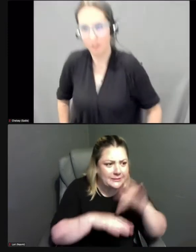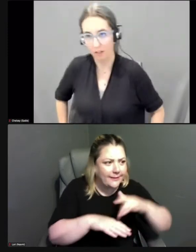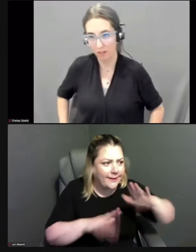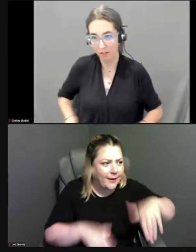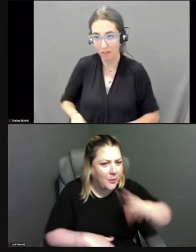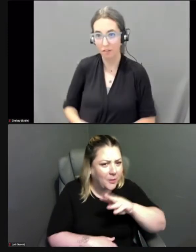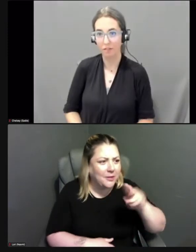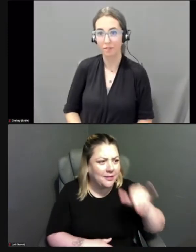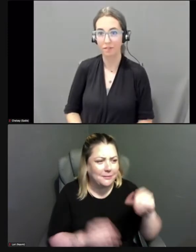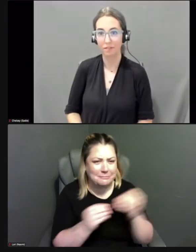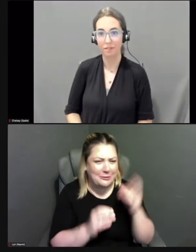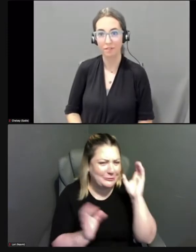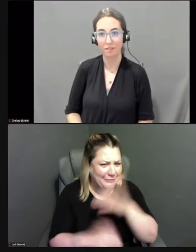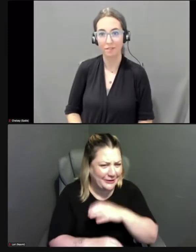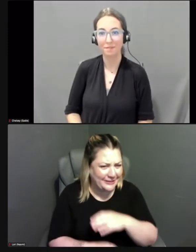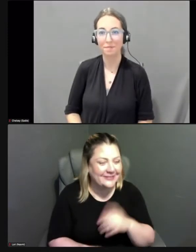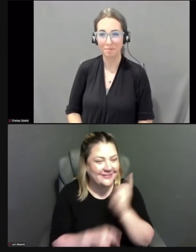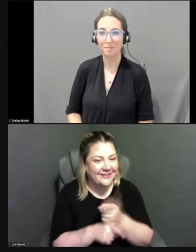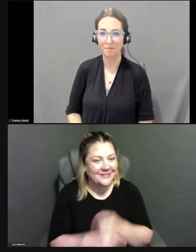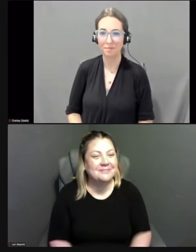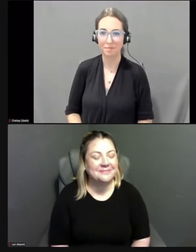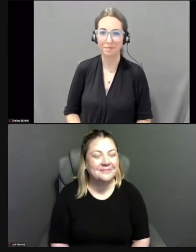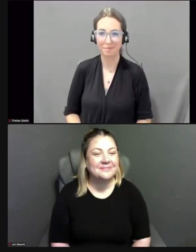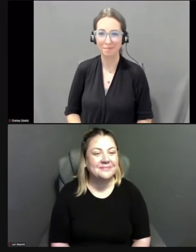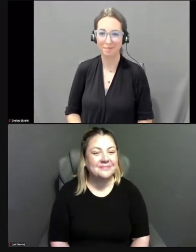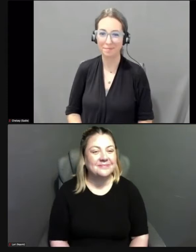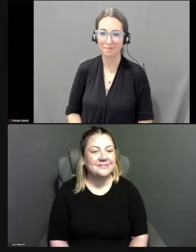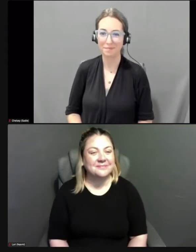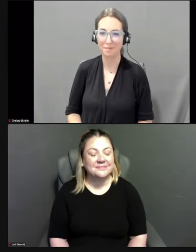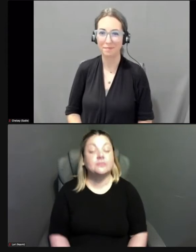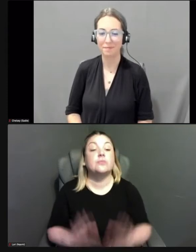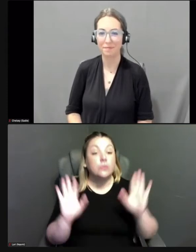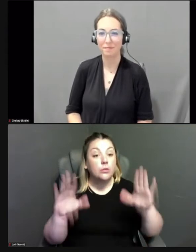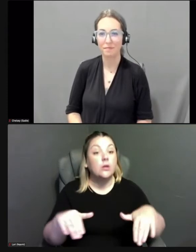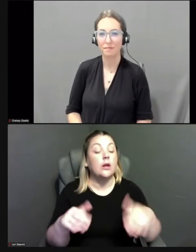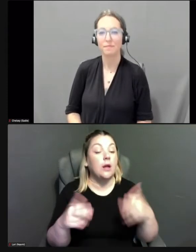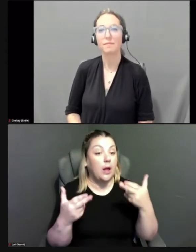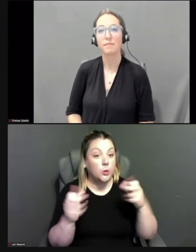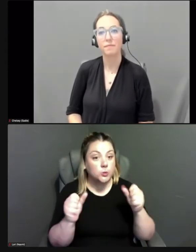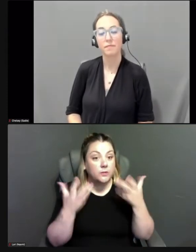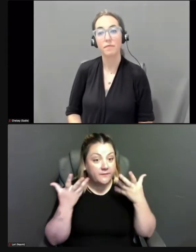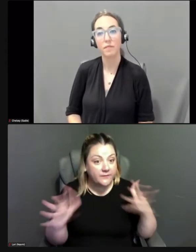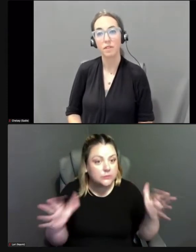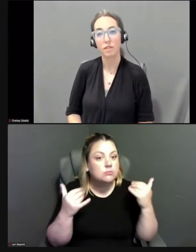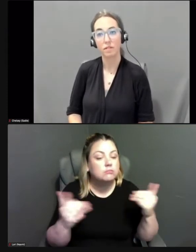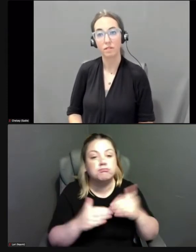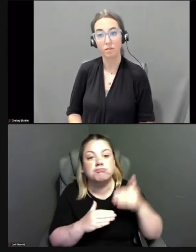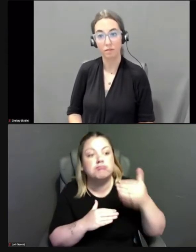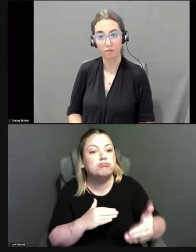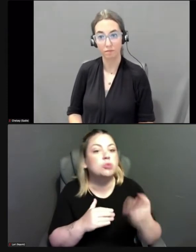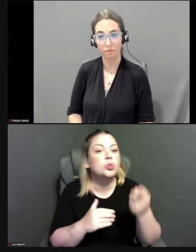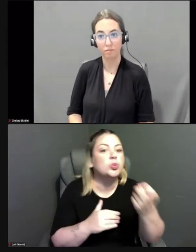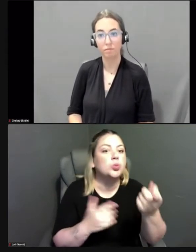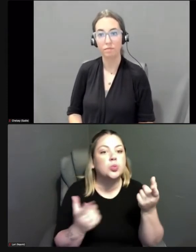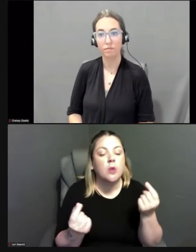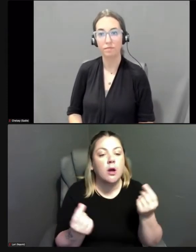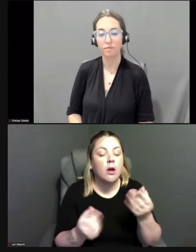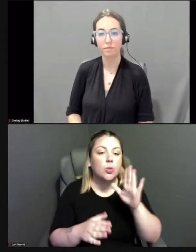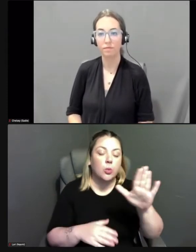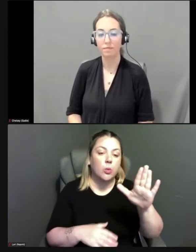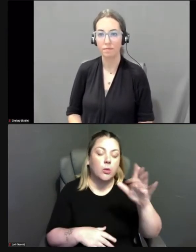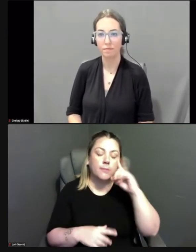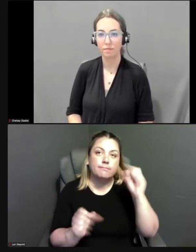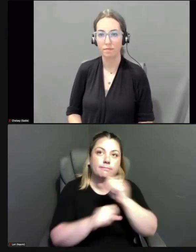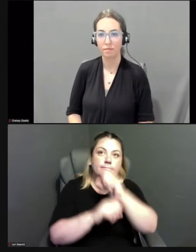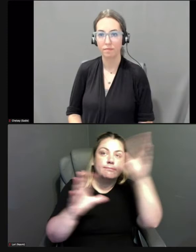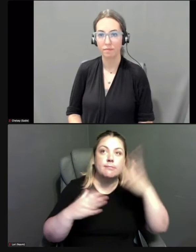for sure. So what about after high school? Sort of how did your feelings about your body and